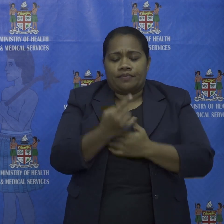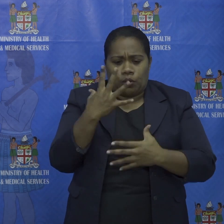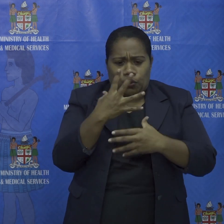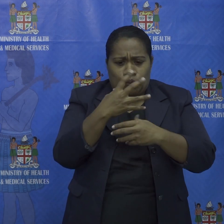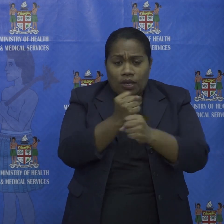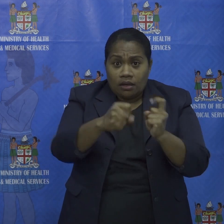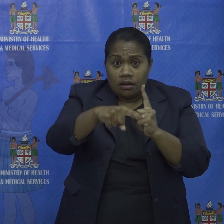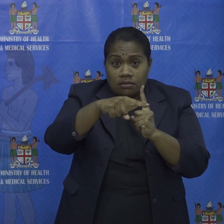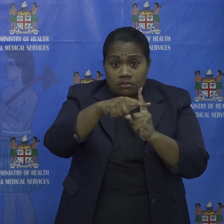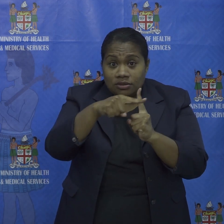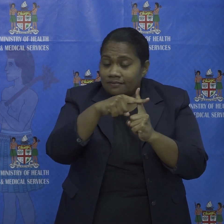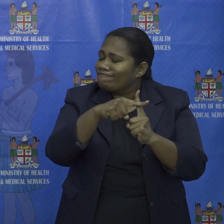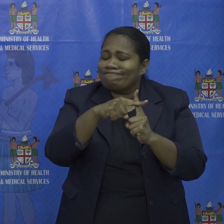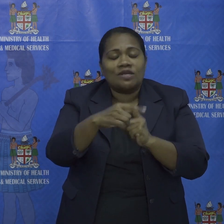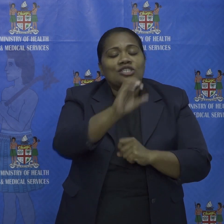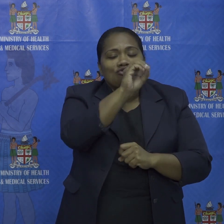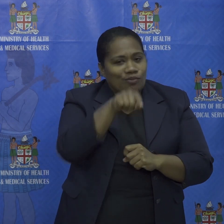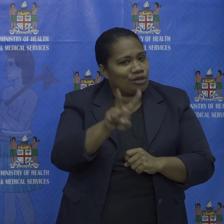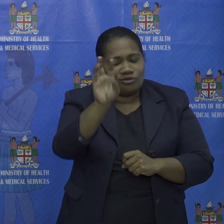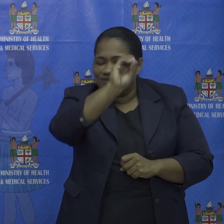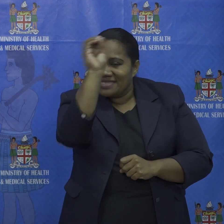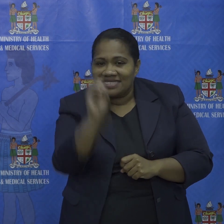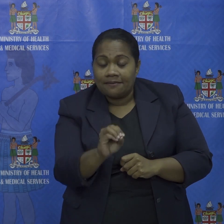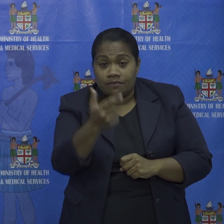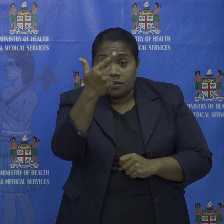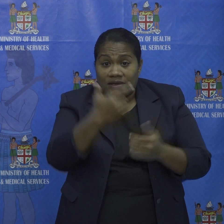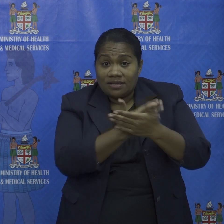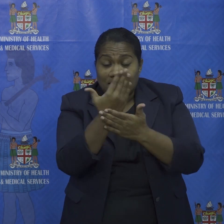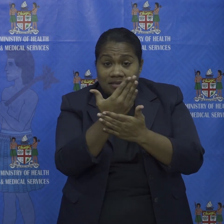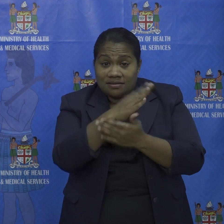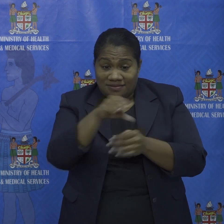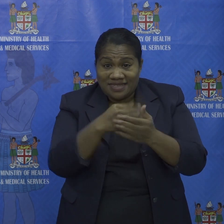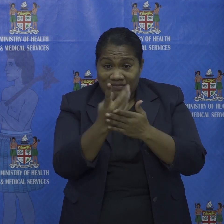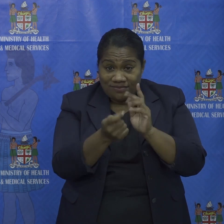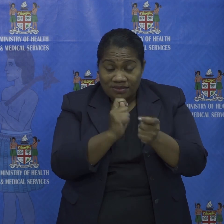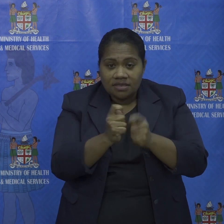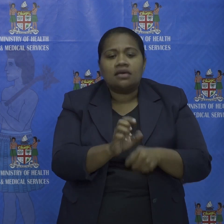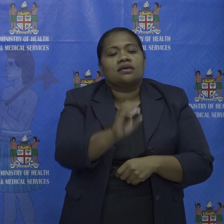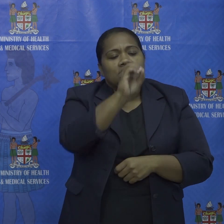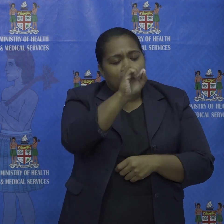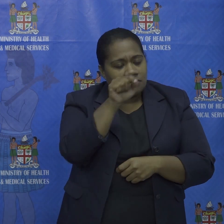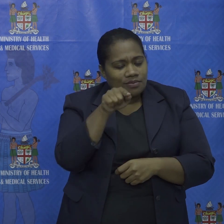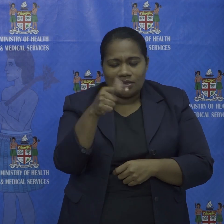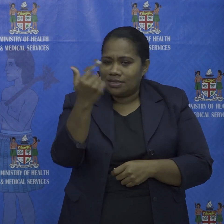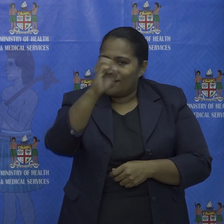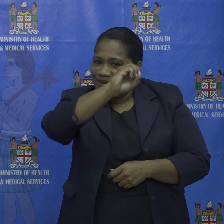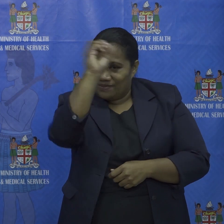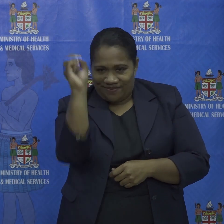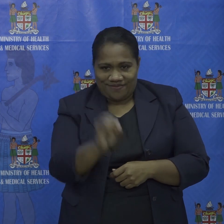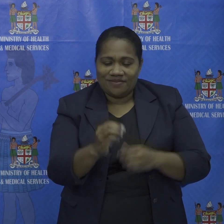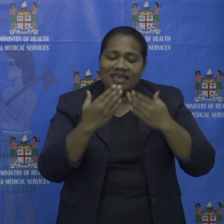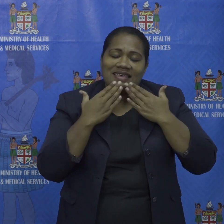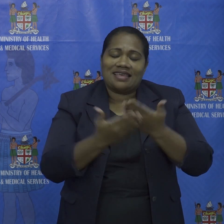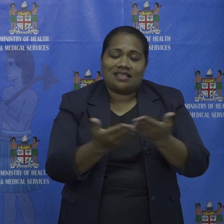is 0.2%, and our 7-day average daily test positivity is at 0.7%. Thank